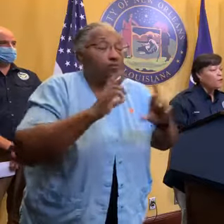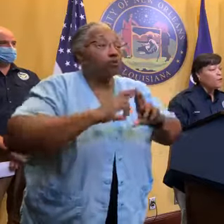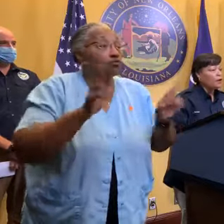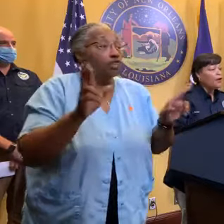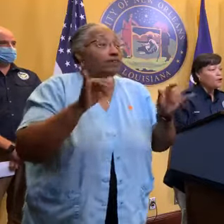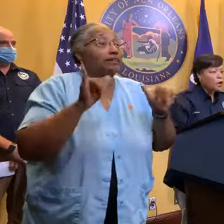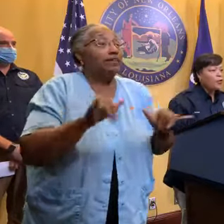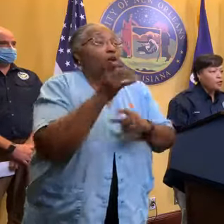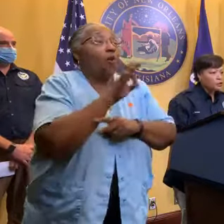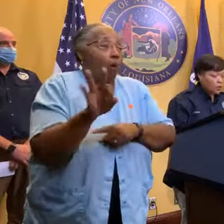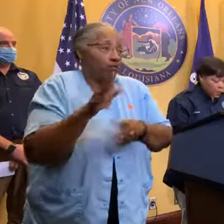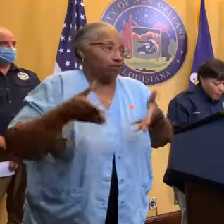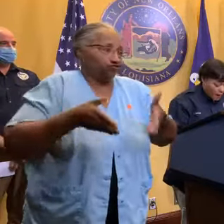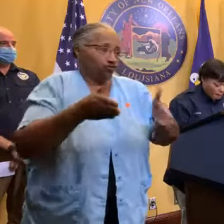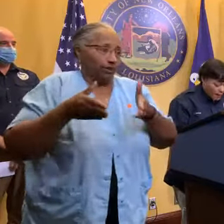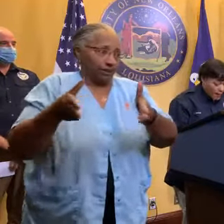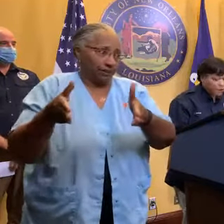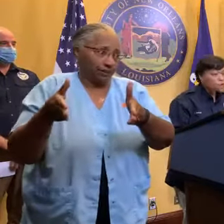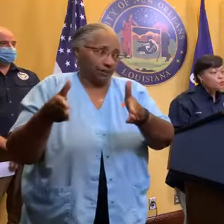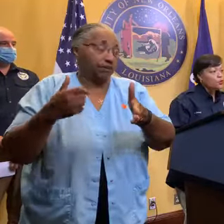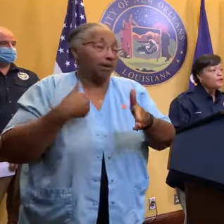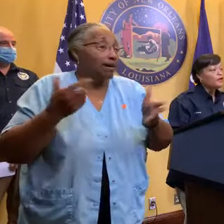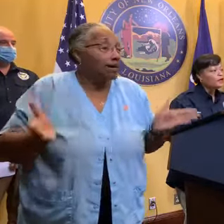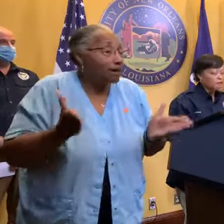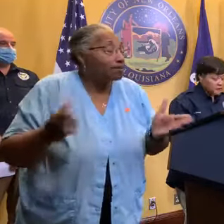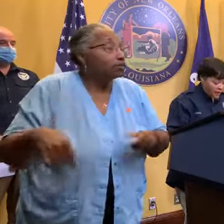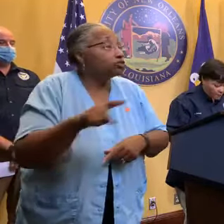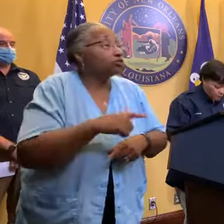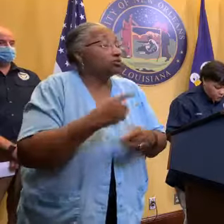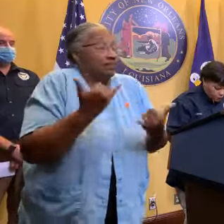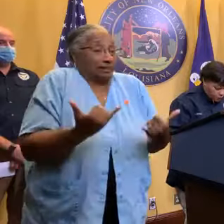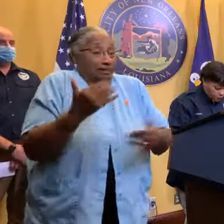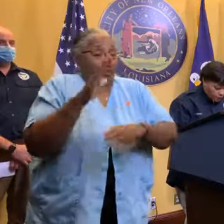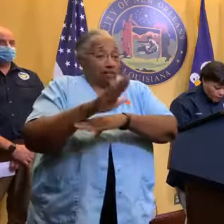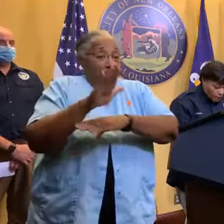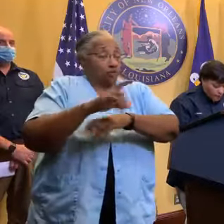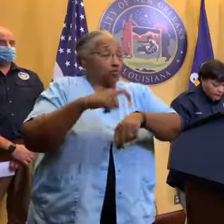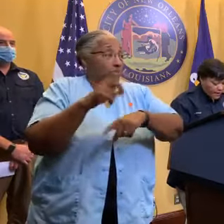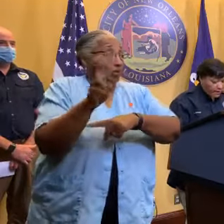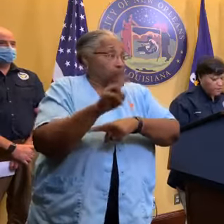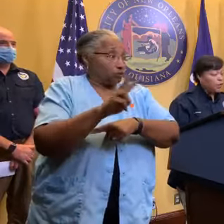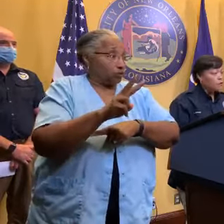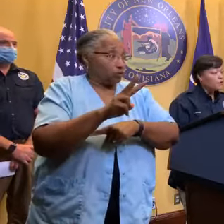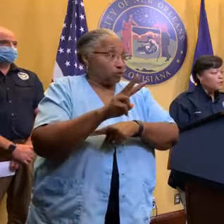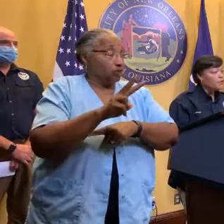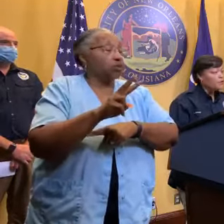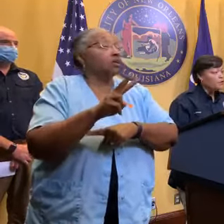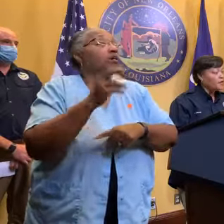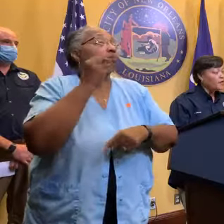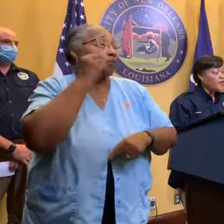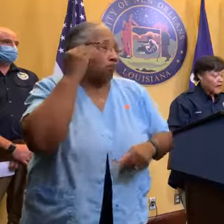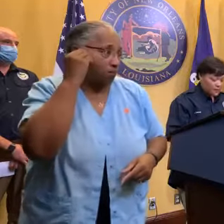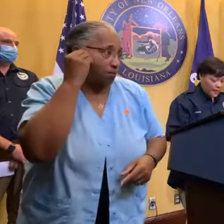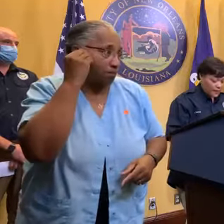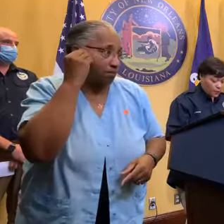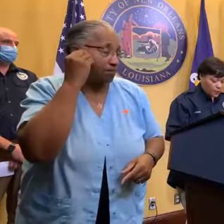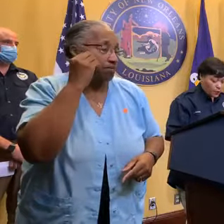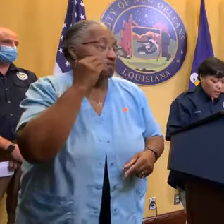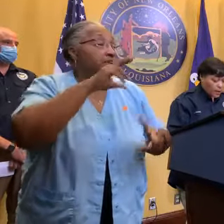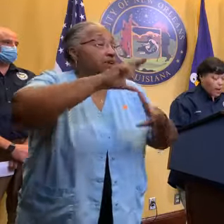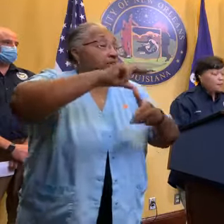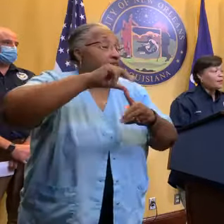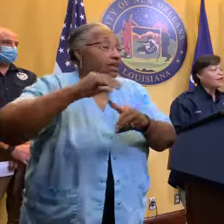I will encourage you by 2 p.m. this afternoon. Zeta is currently moving in as a